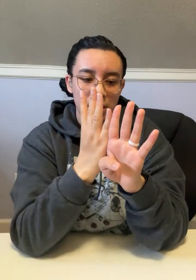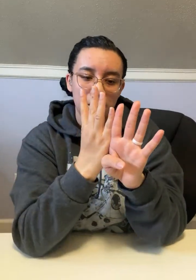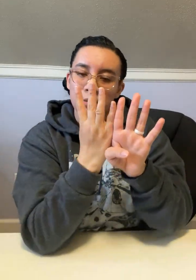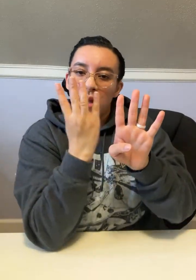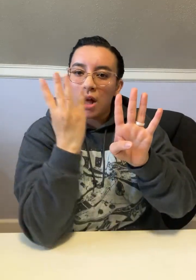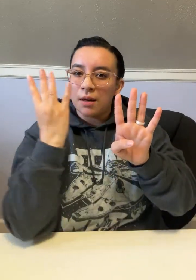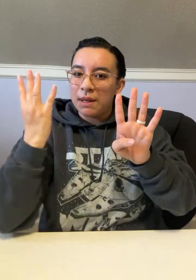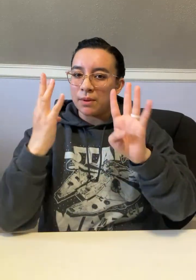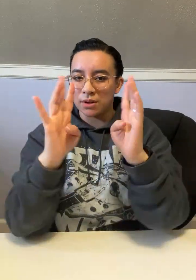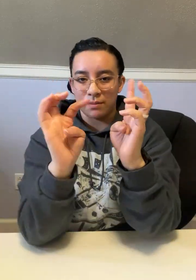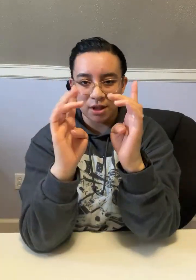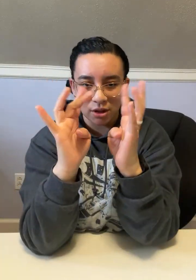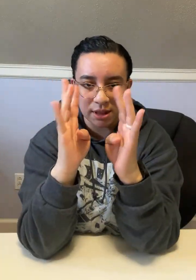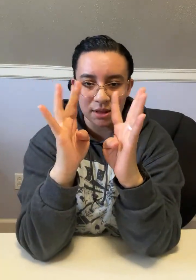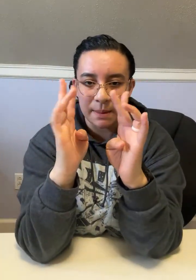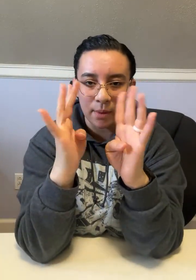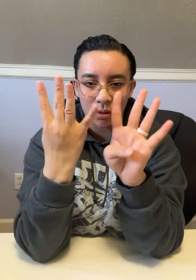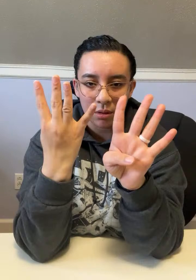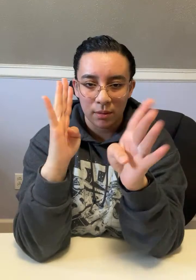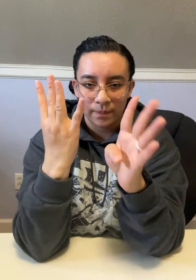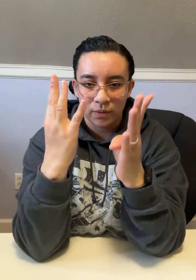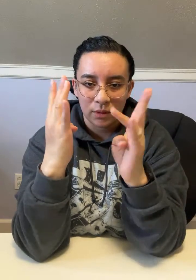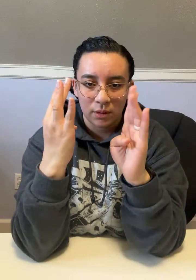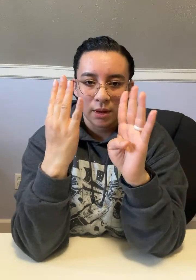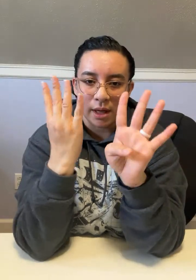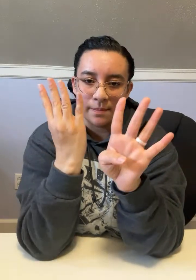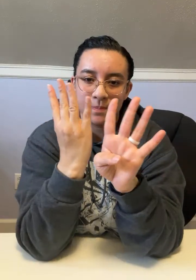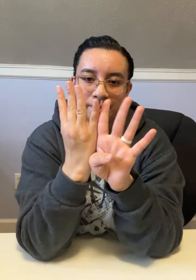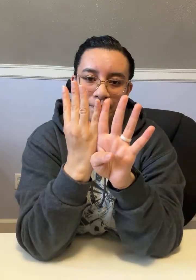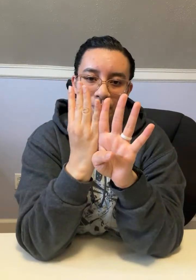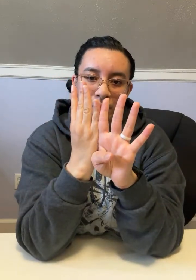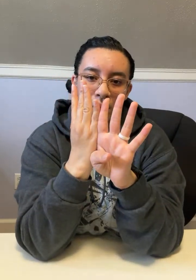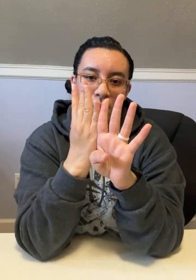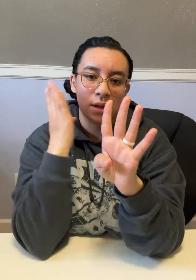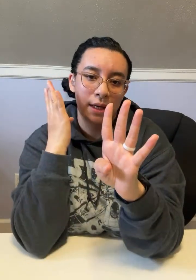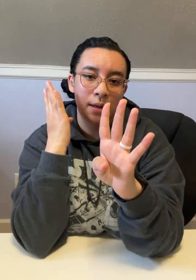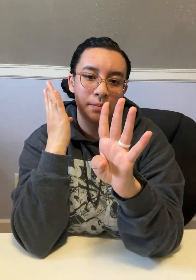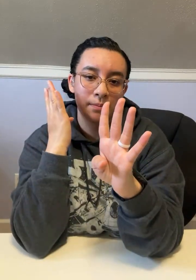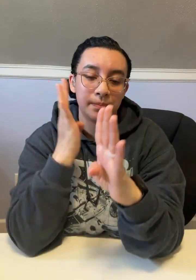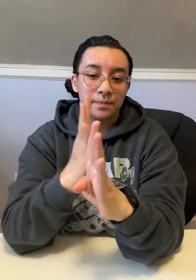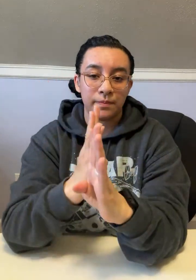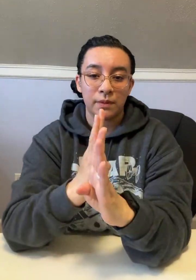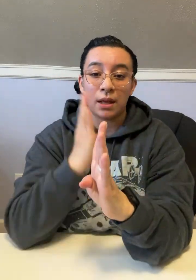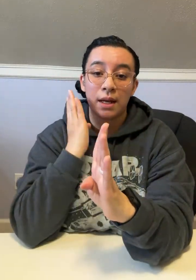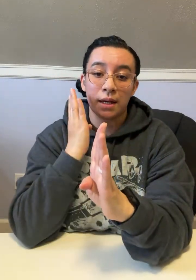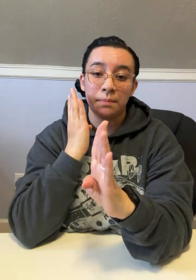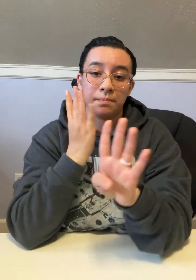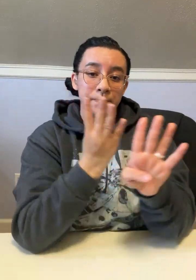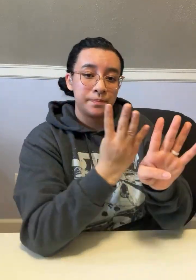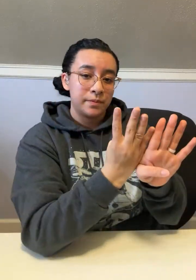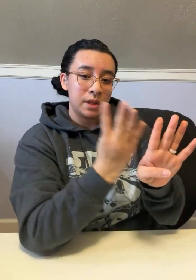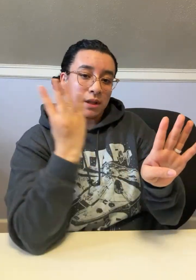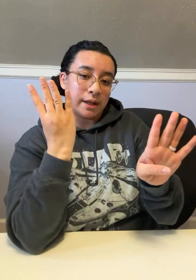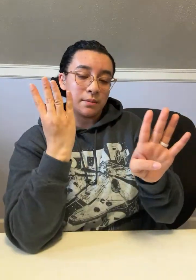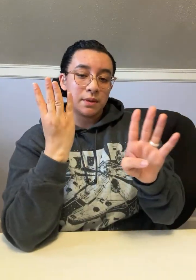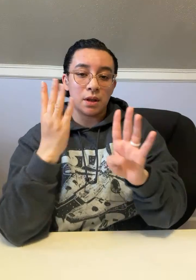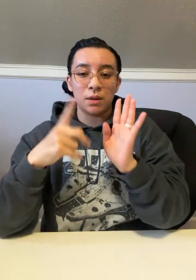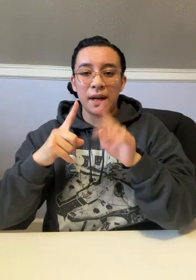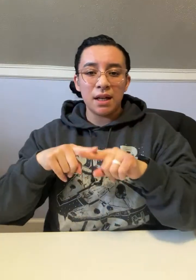So a lot of people. So imagine this is people. Okay, line up, line up, line up. So depending